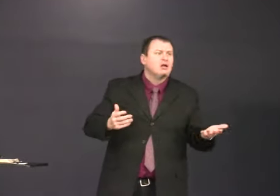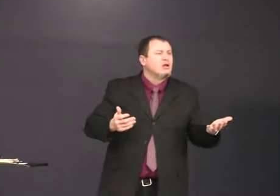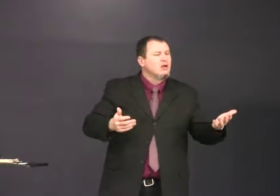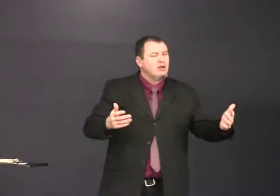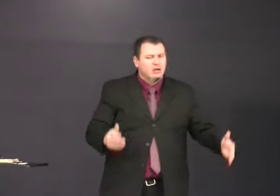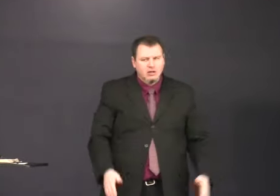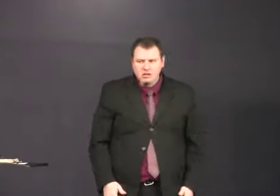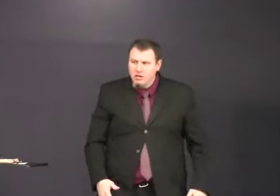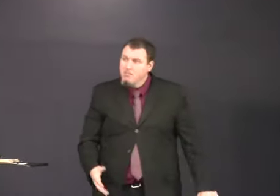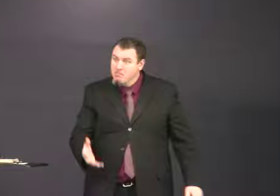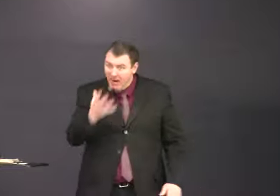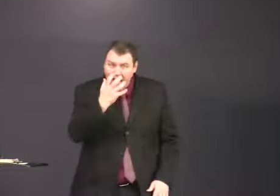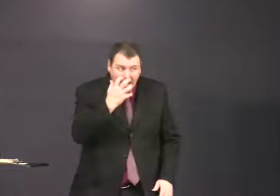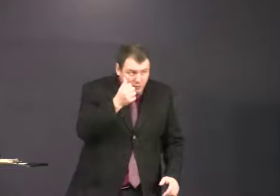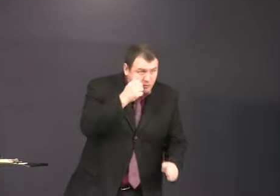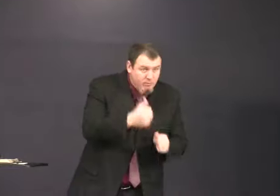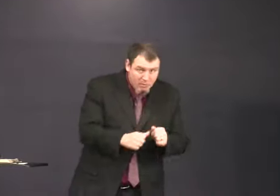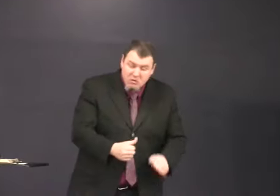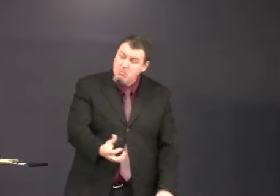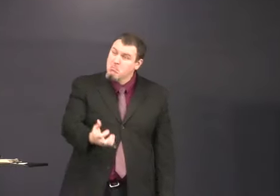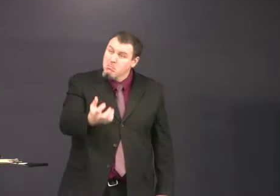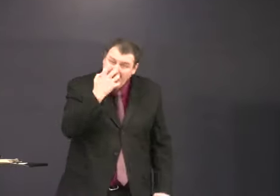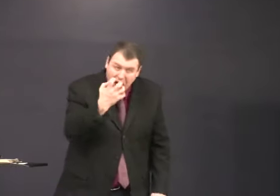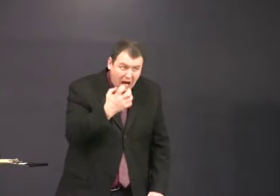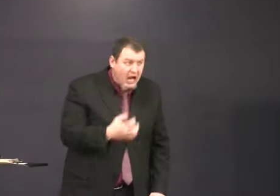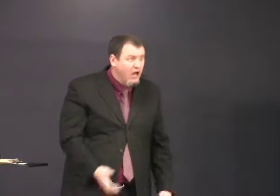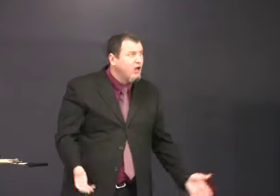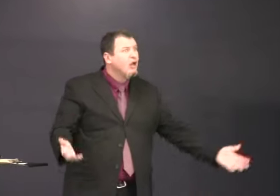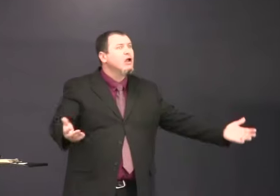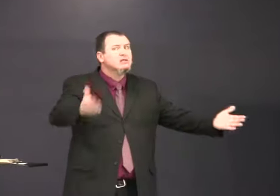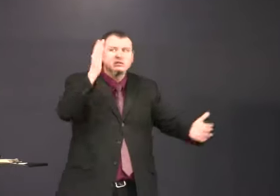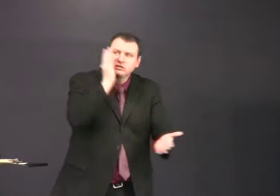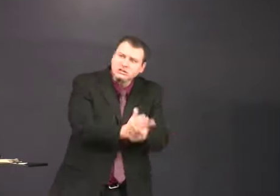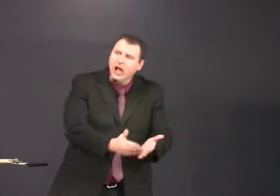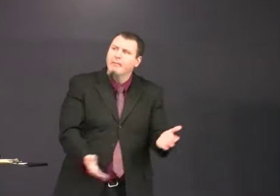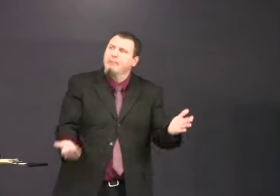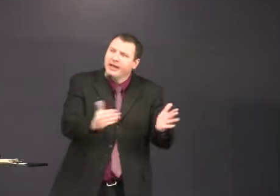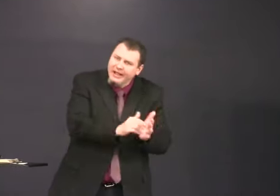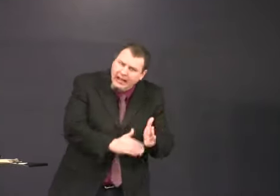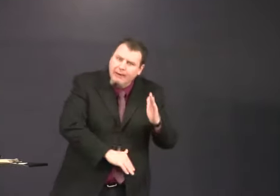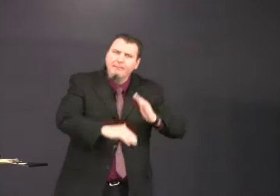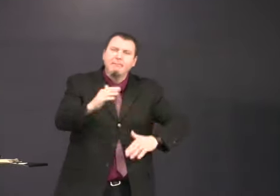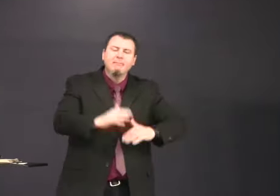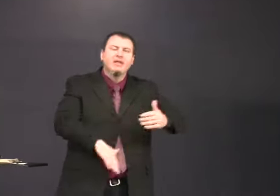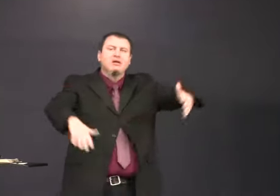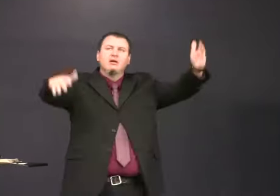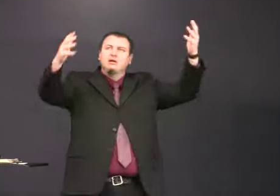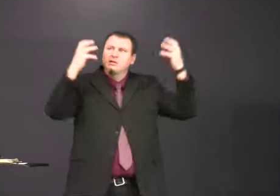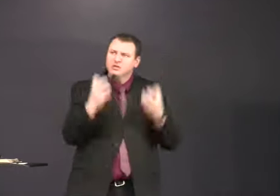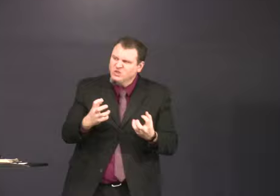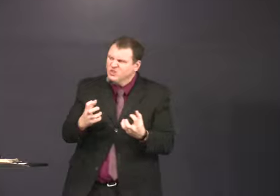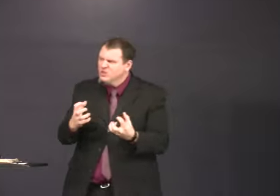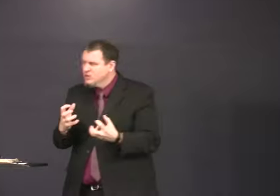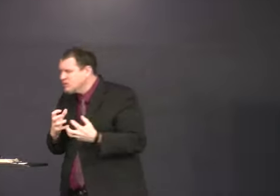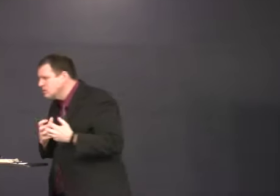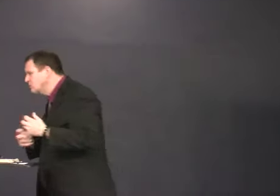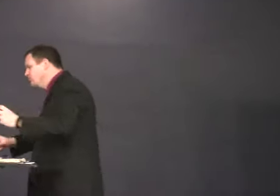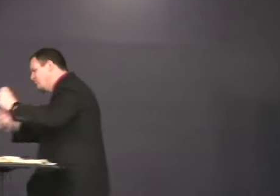the Jews who were poor were again saying that they were barely making it, they needed help. And Jews